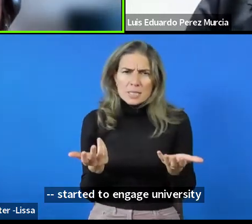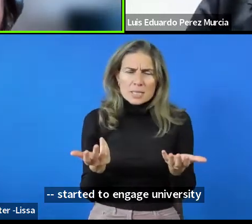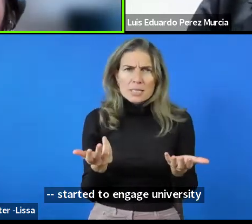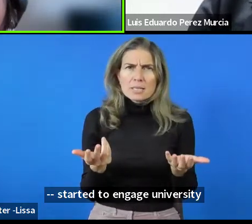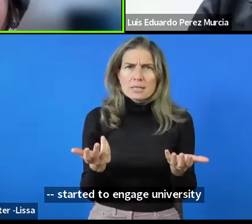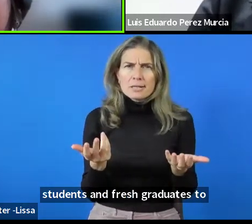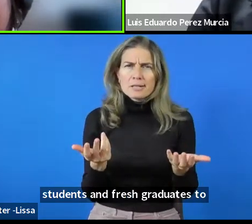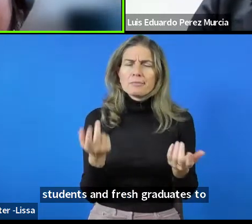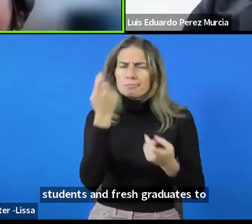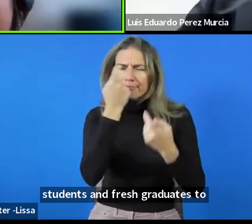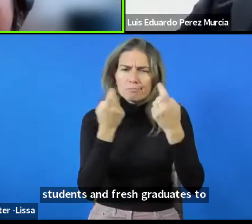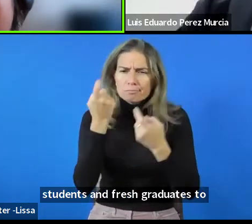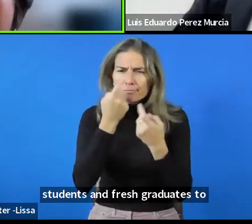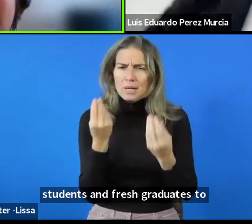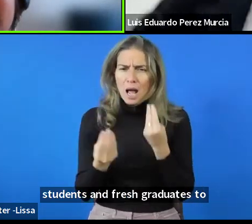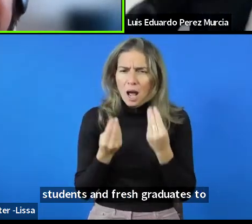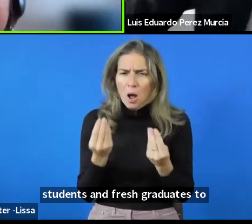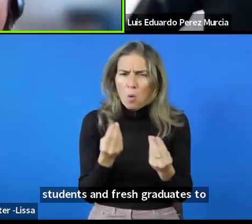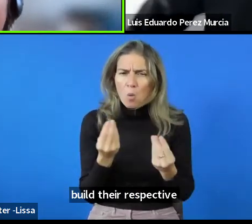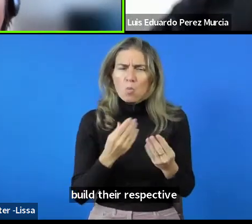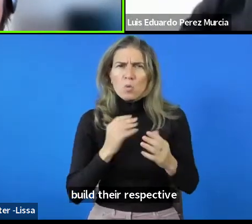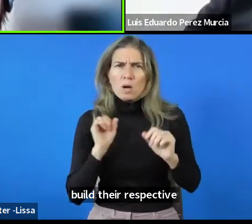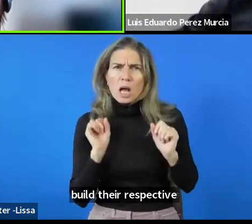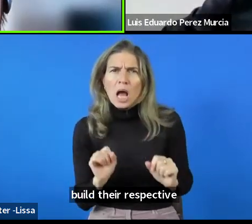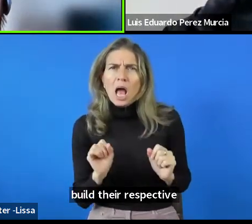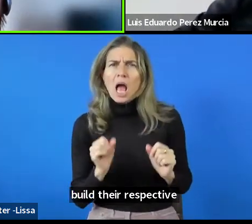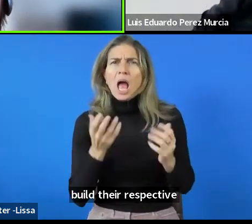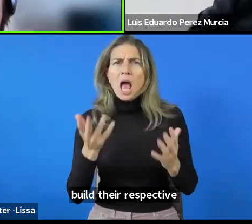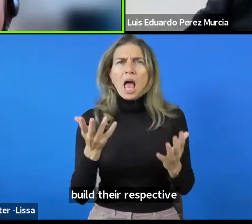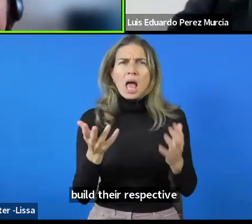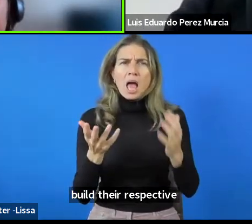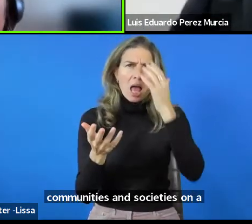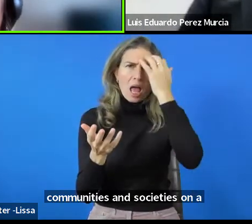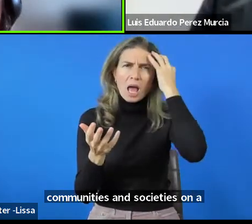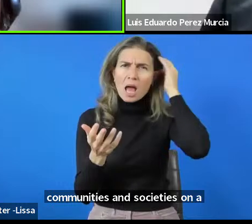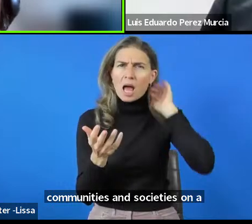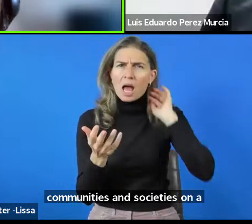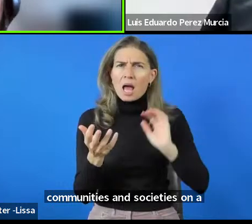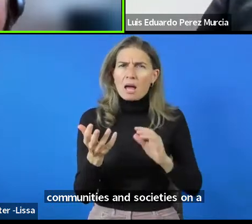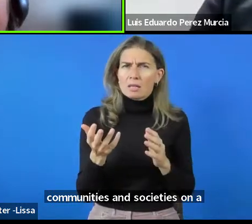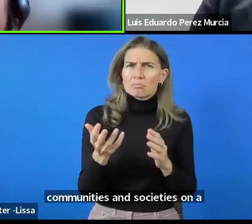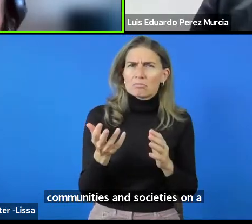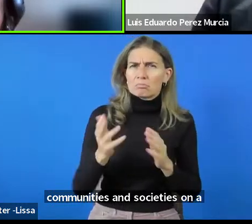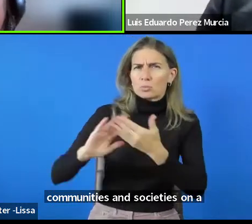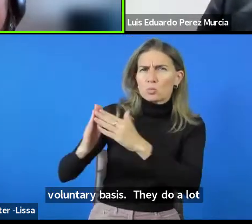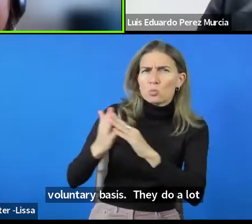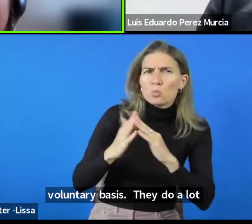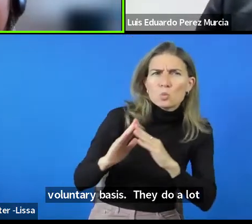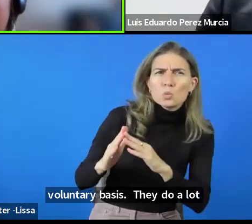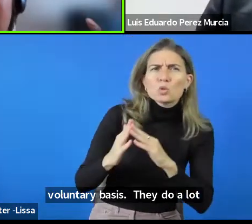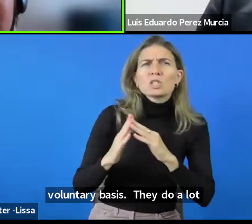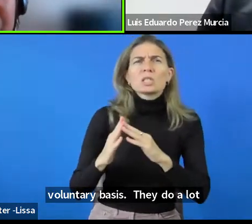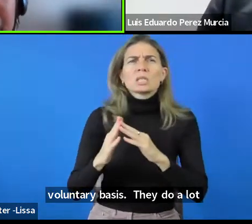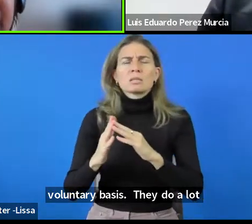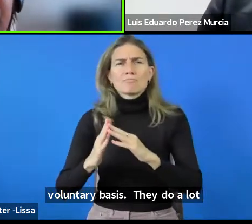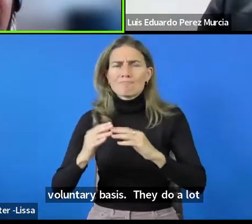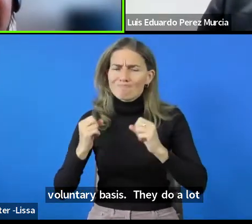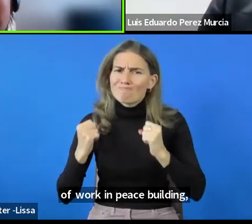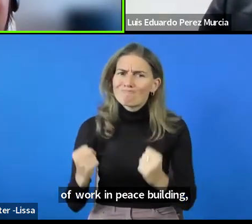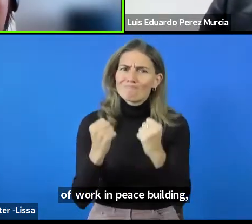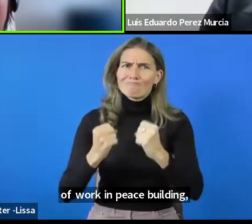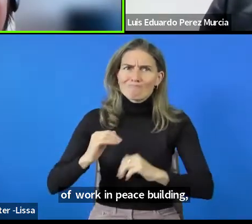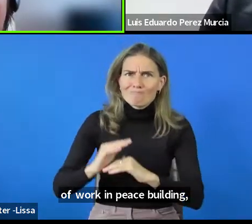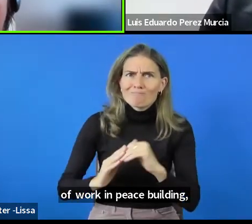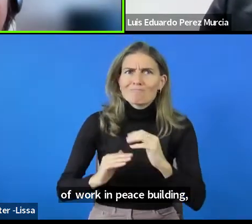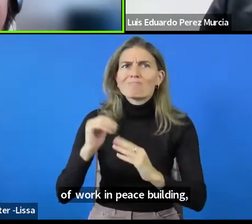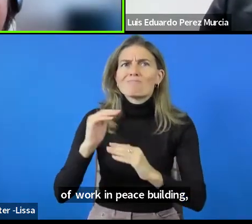and societies on a voluntary basis. So do a lot of work in peace building, conflict mitigation, human